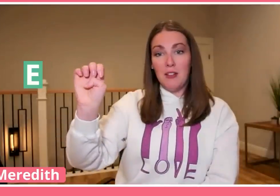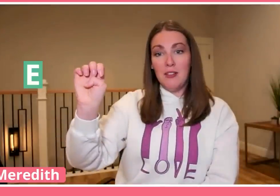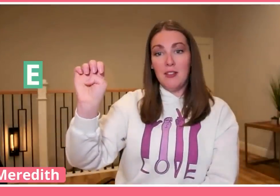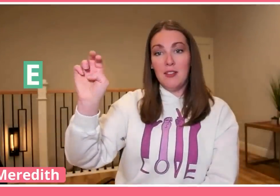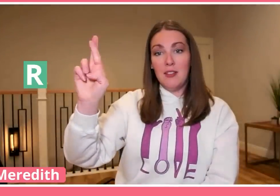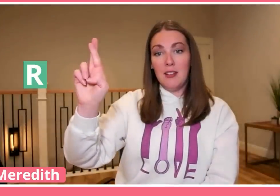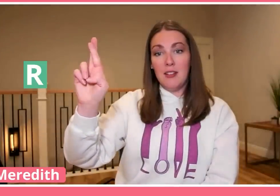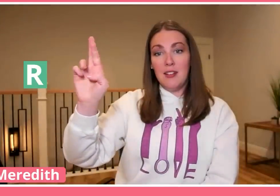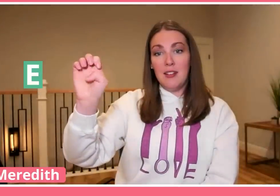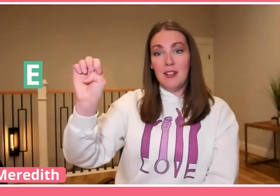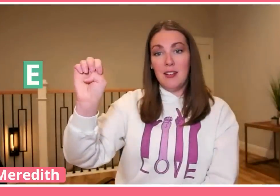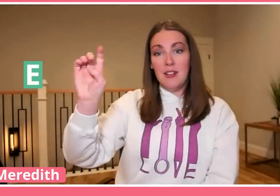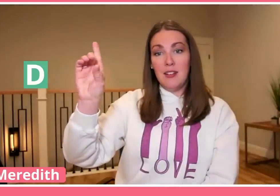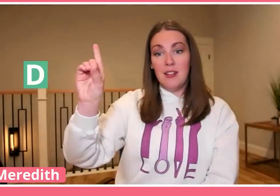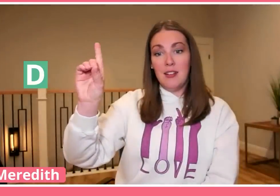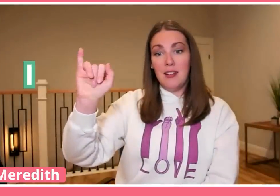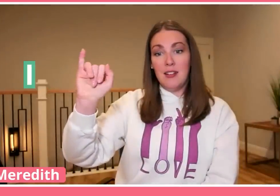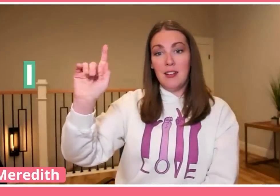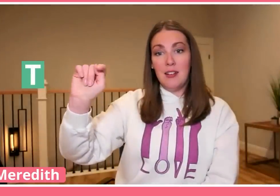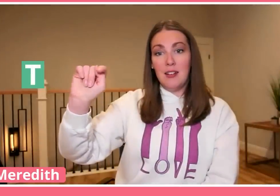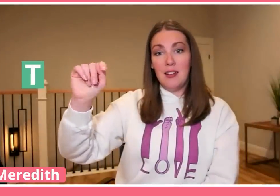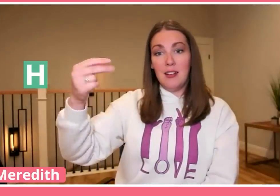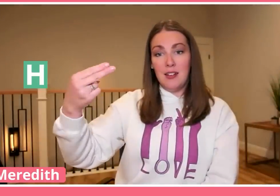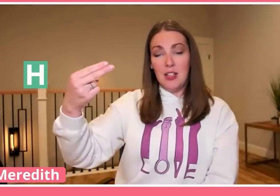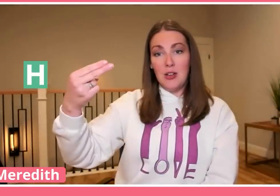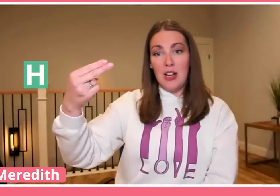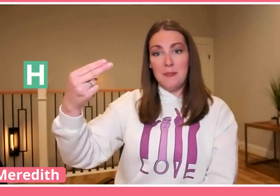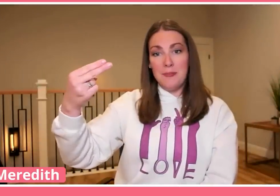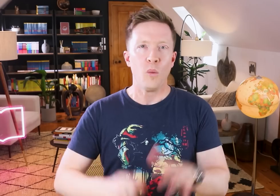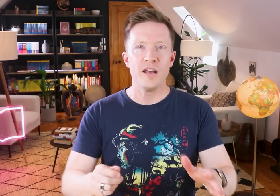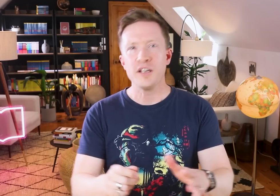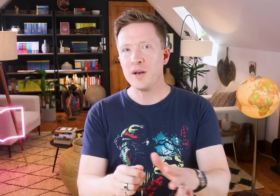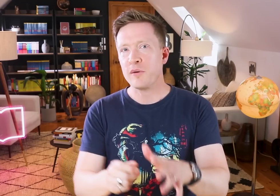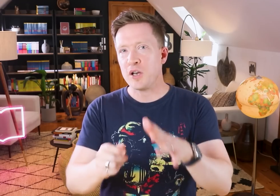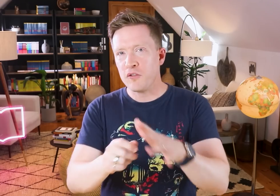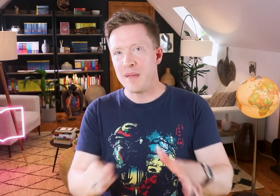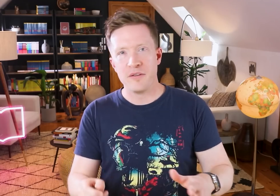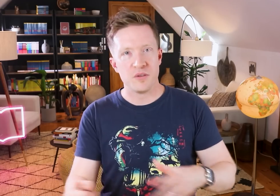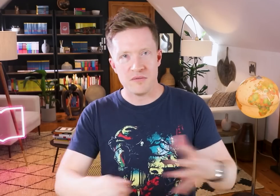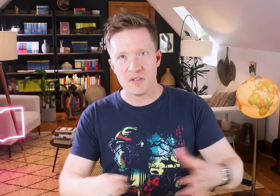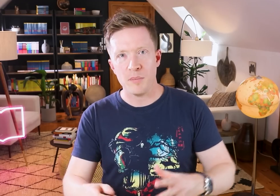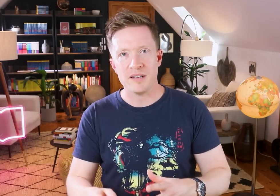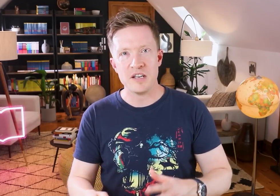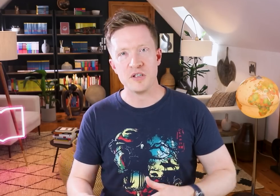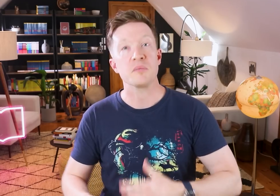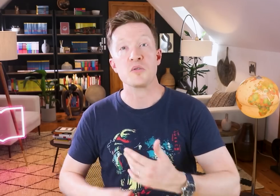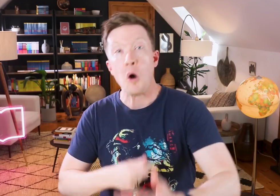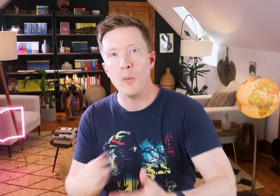your name. When learning a new language, lot of methods often start by teaching the most common